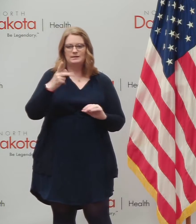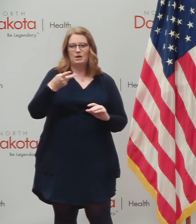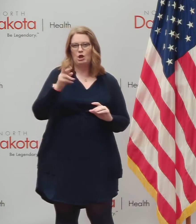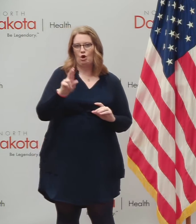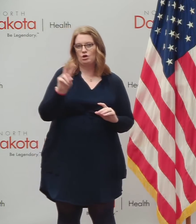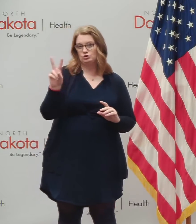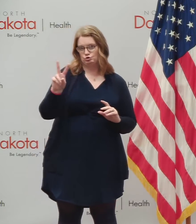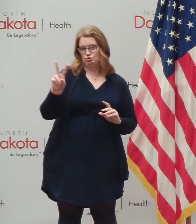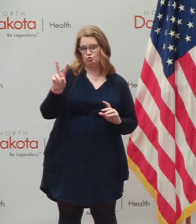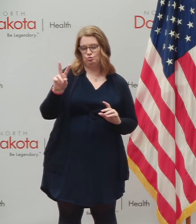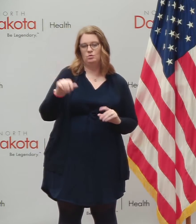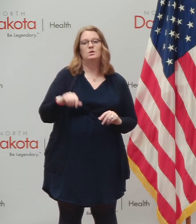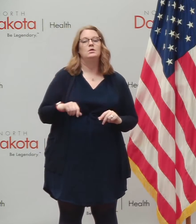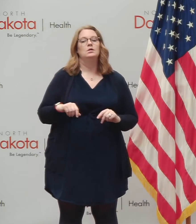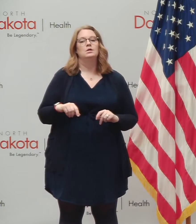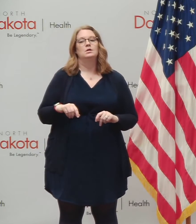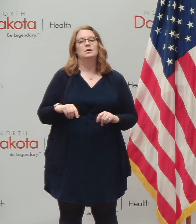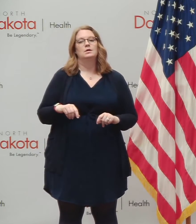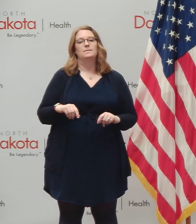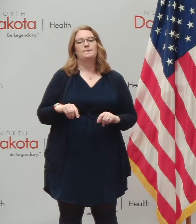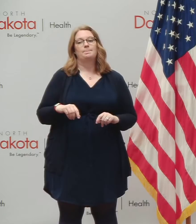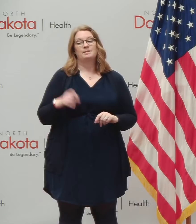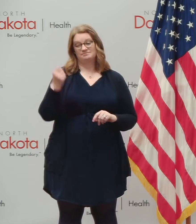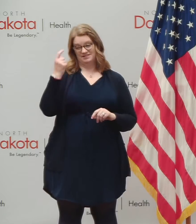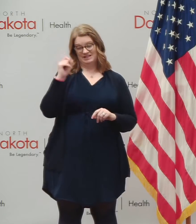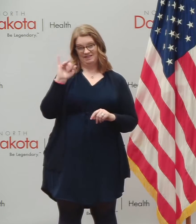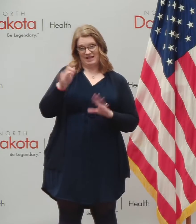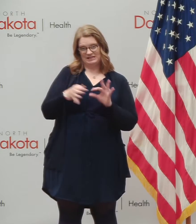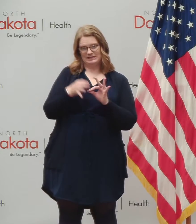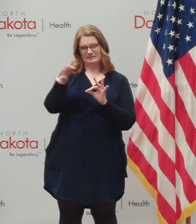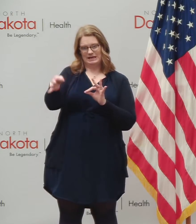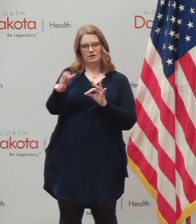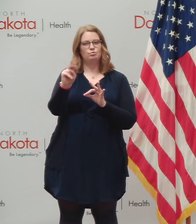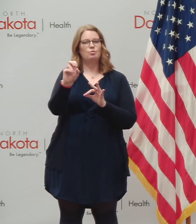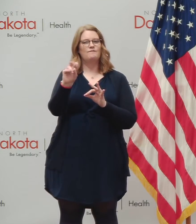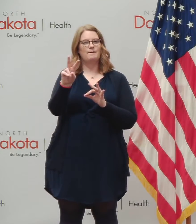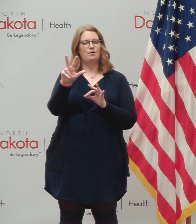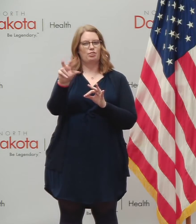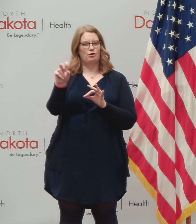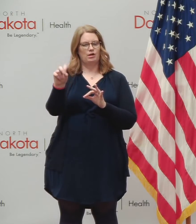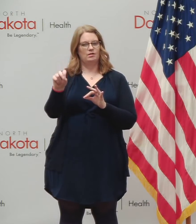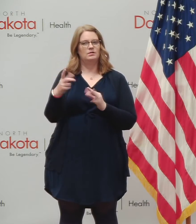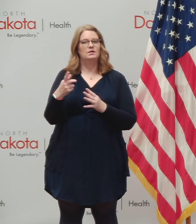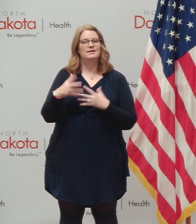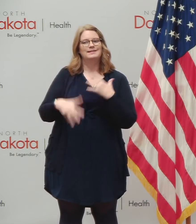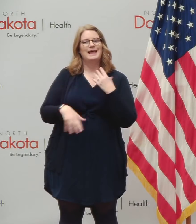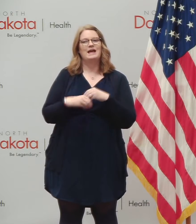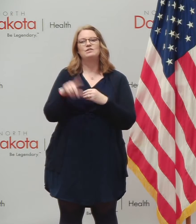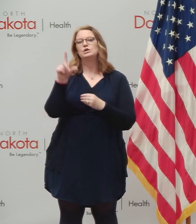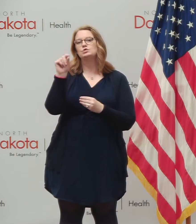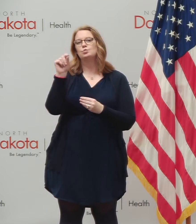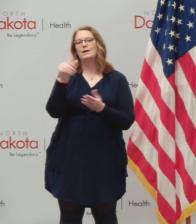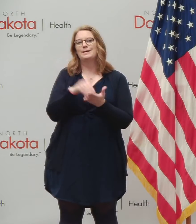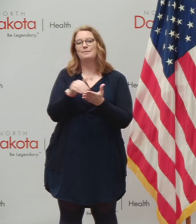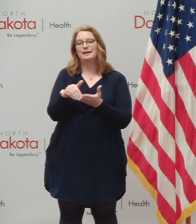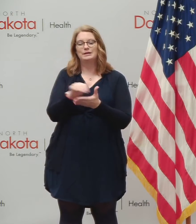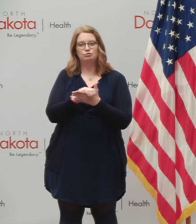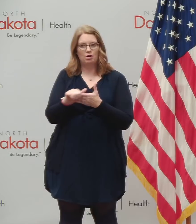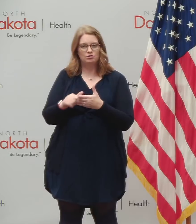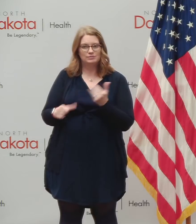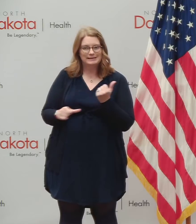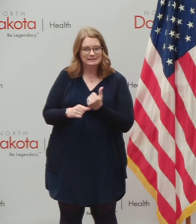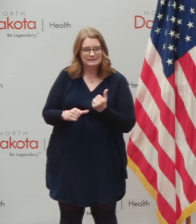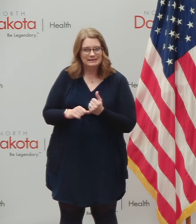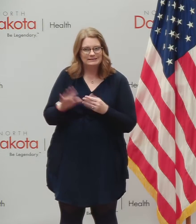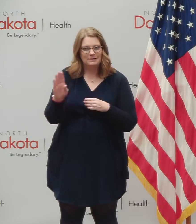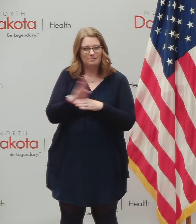2 program. They've extended that to November 30th. They've added $20 million to assist businesses